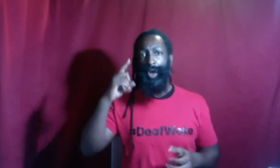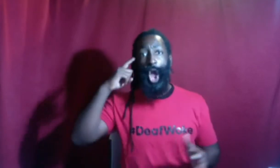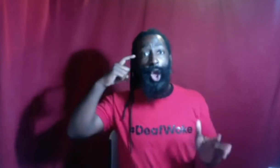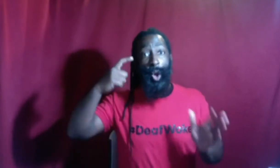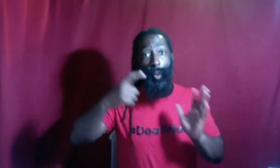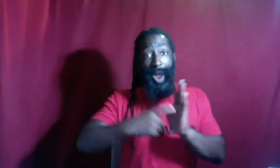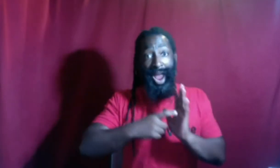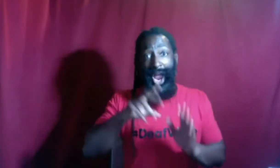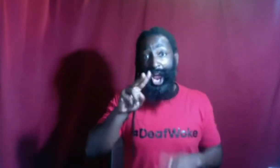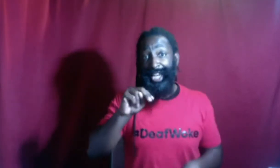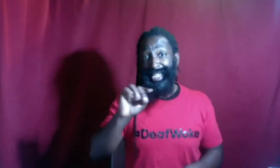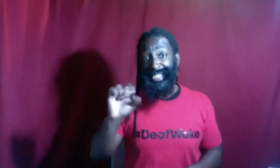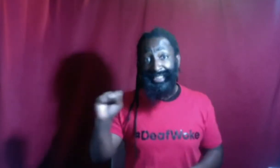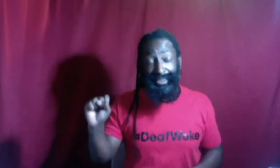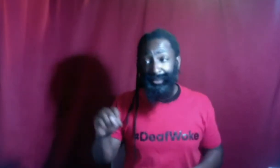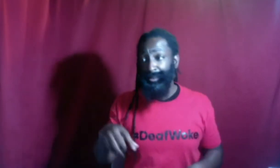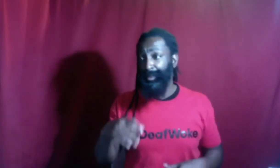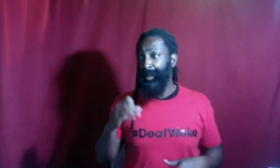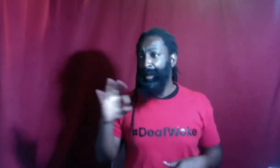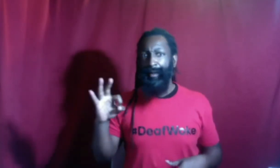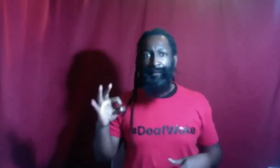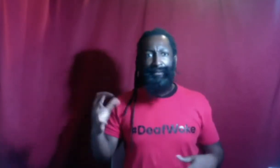You don't get that full wisdom,